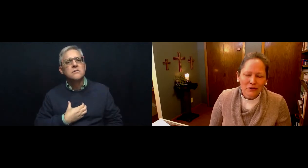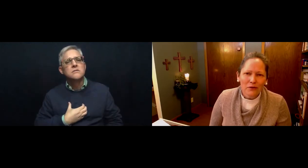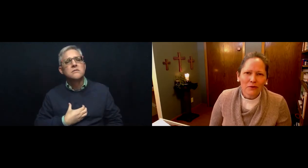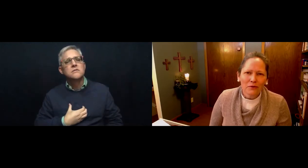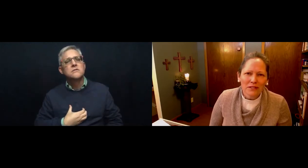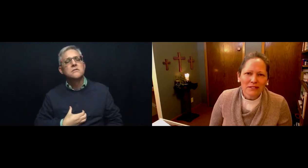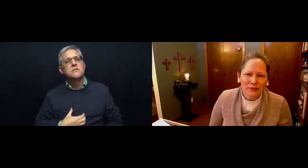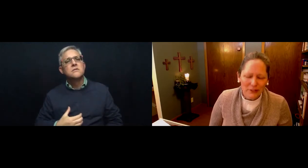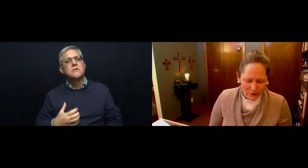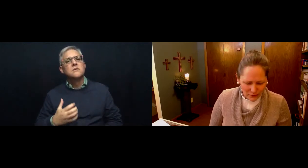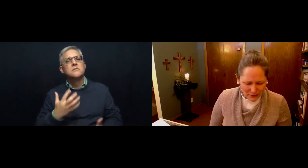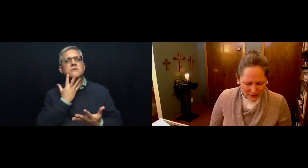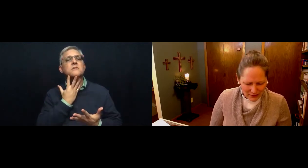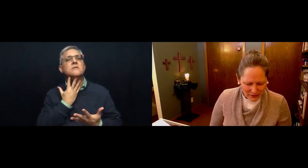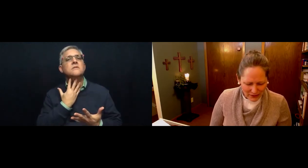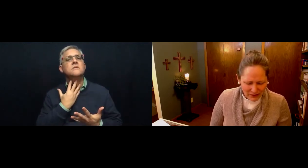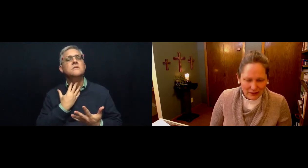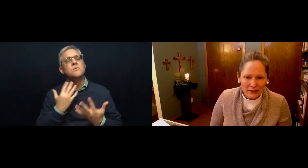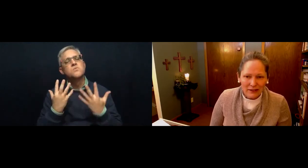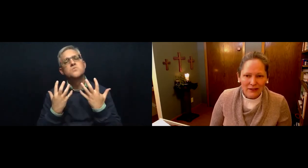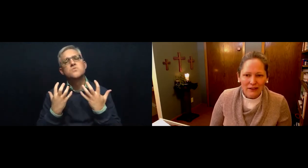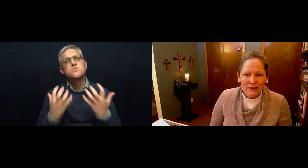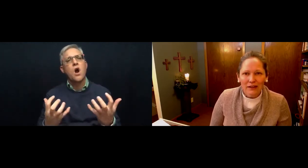to know this good news.